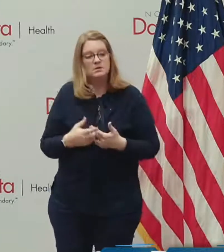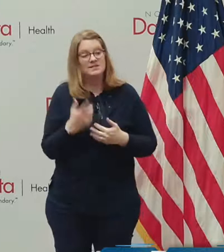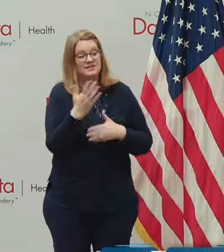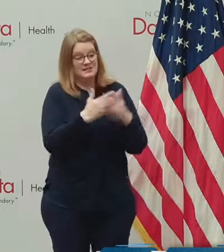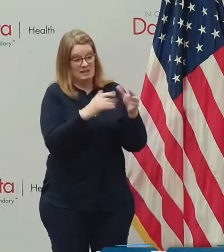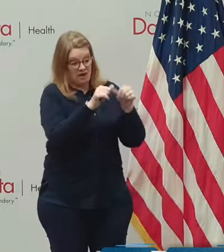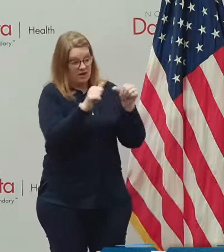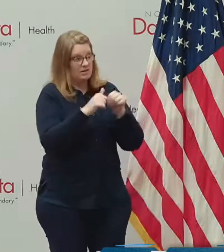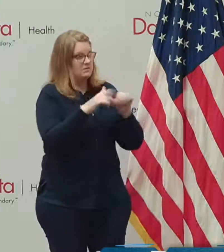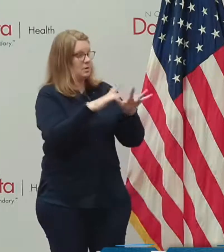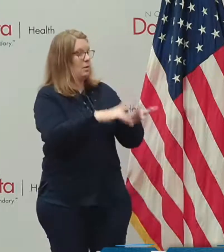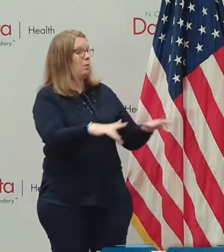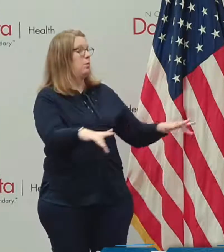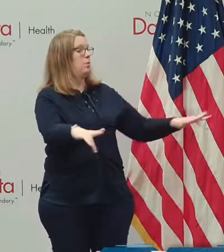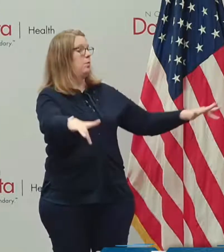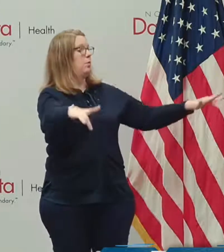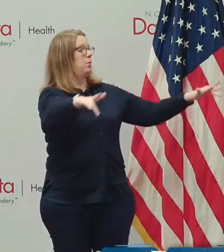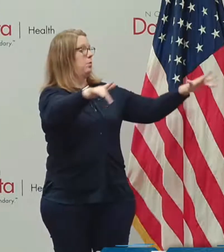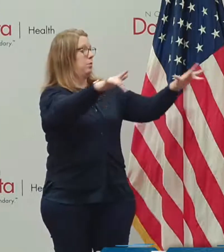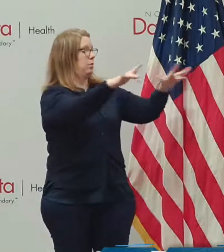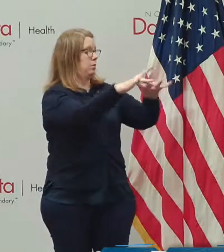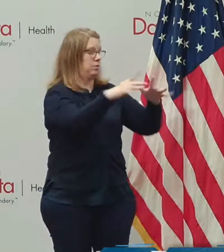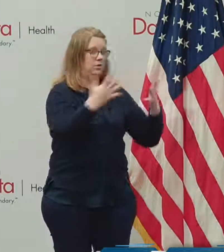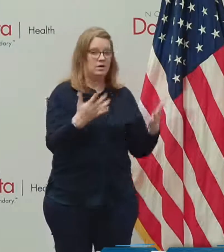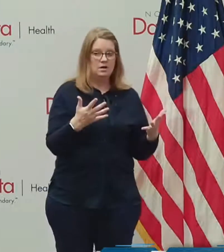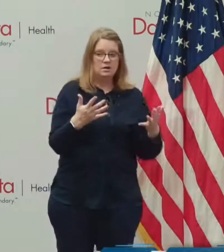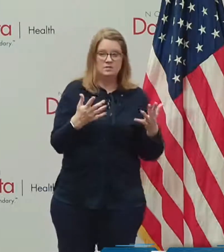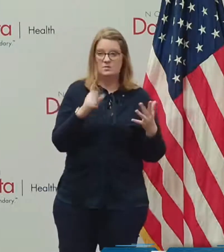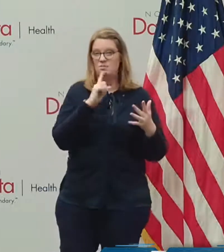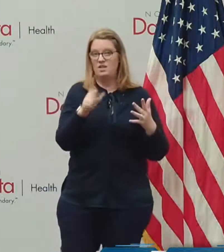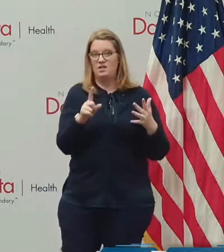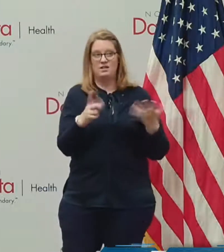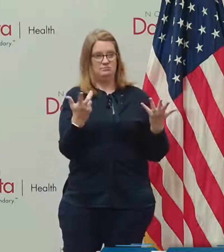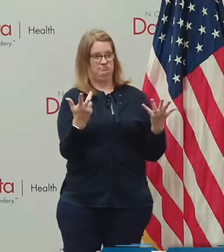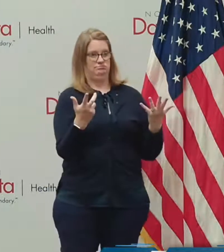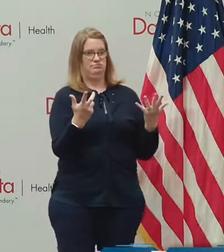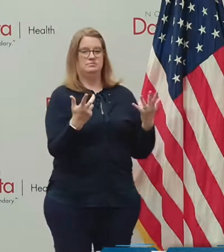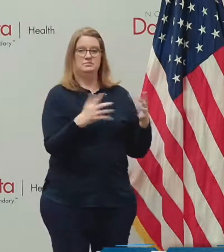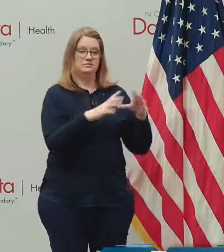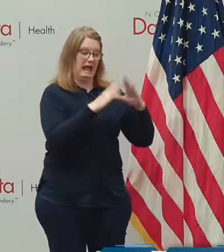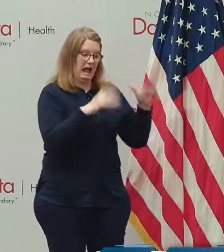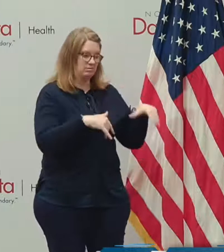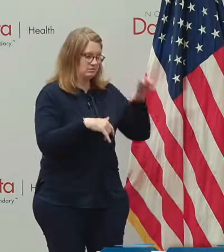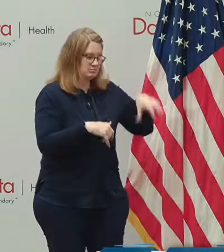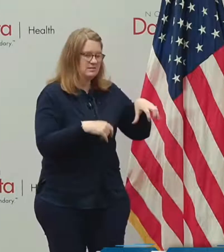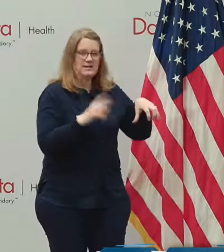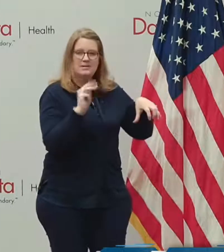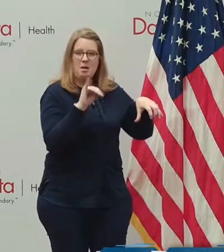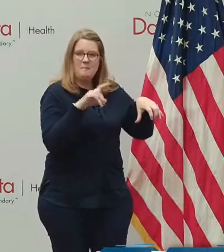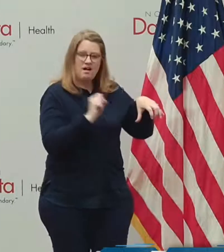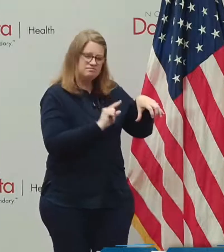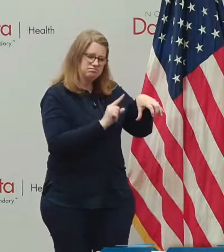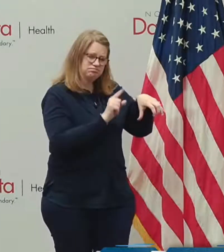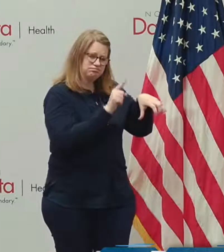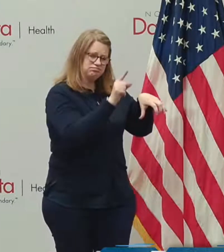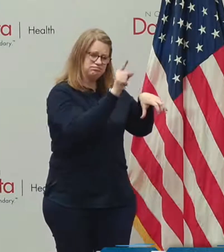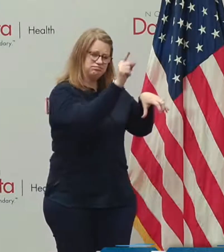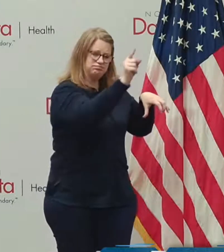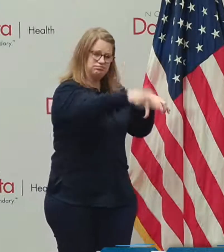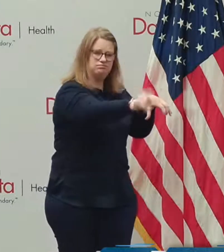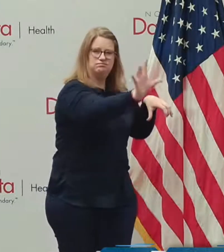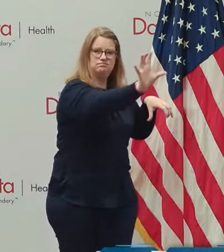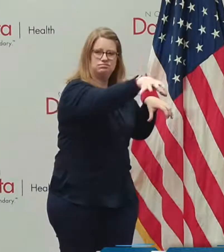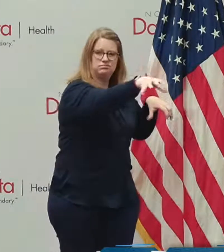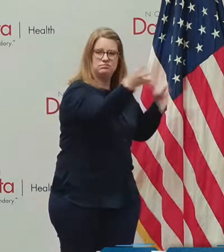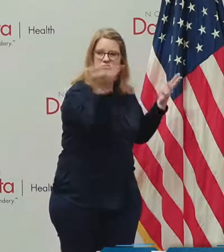and expansive ranch land where it can be miles and miles between neighbors. And so we know that when we're dealing with this pandemic, that it